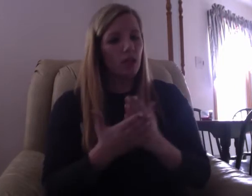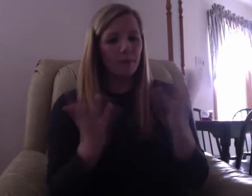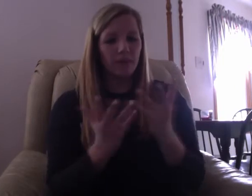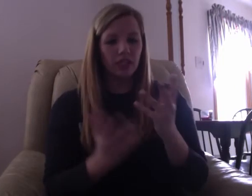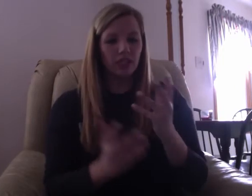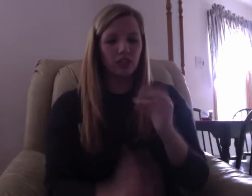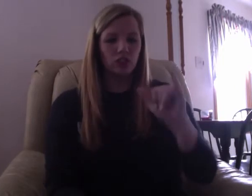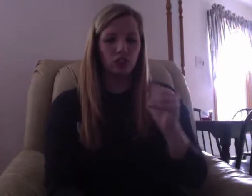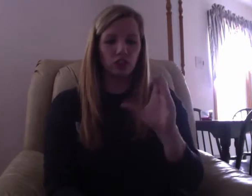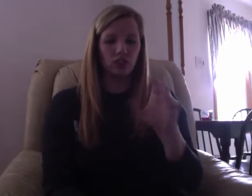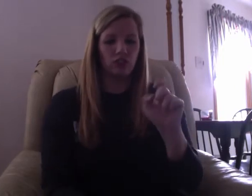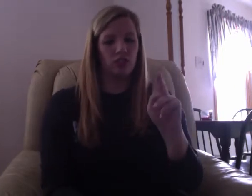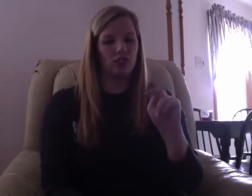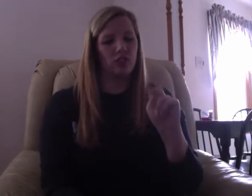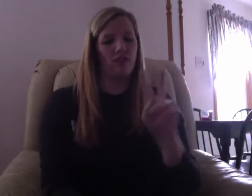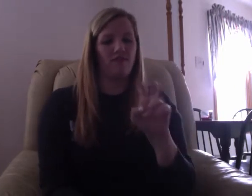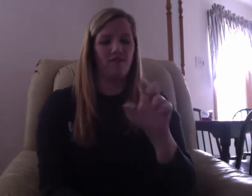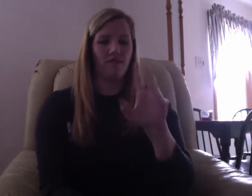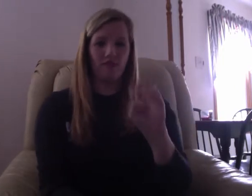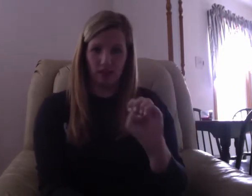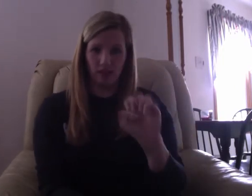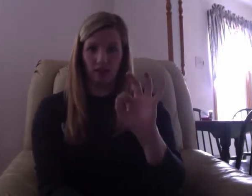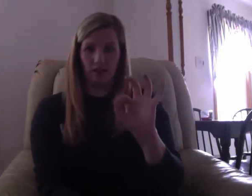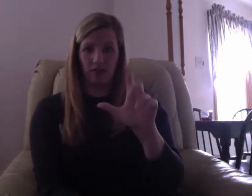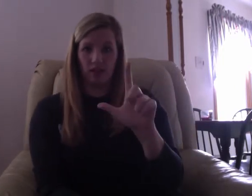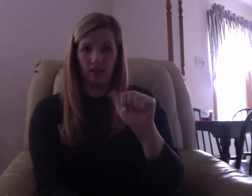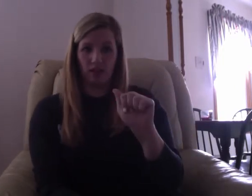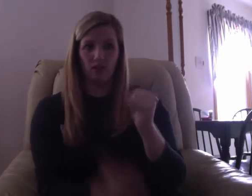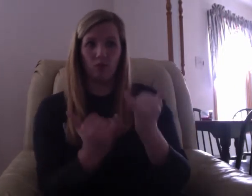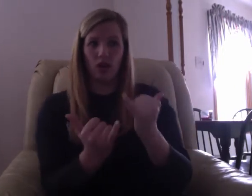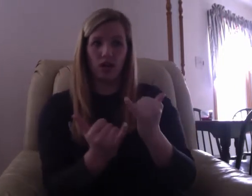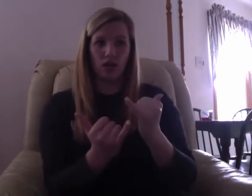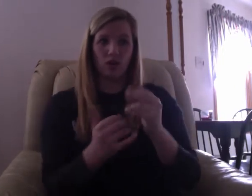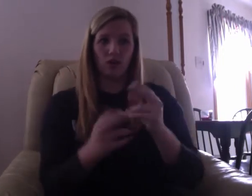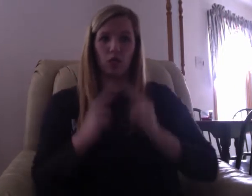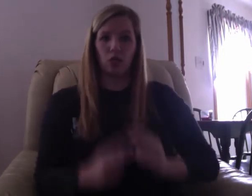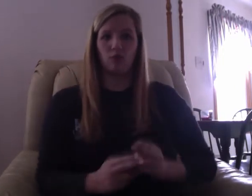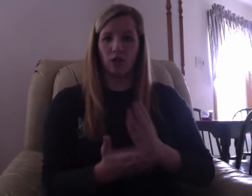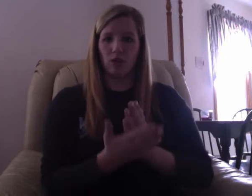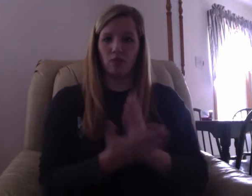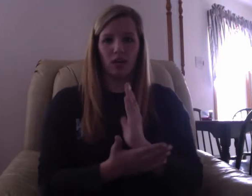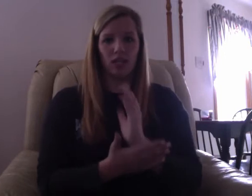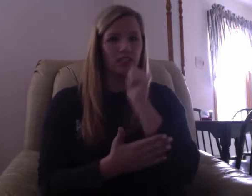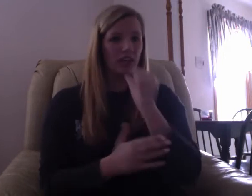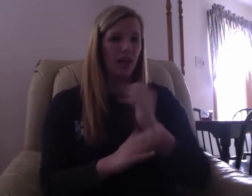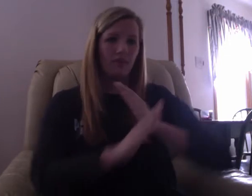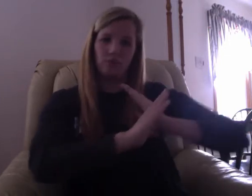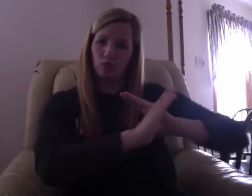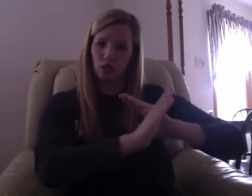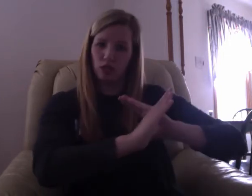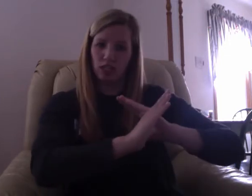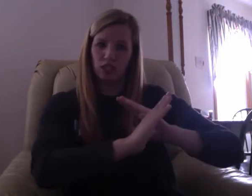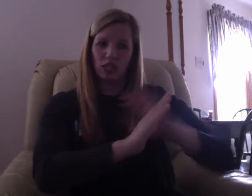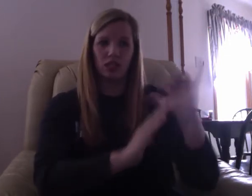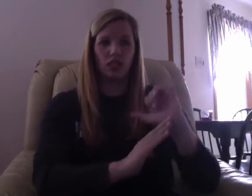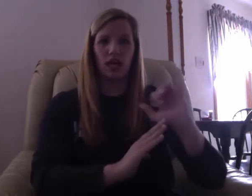that currently the city's Human Rights Ordinance does not include protections as far as employment,